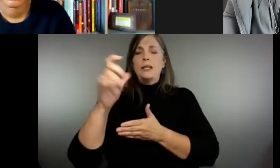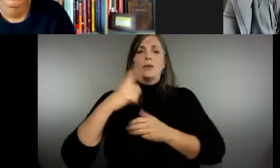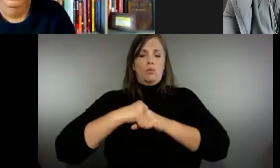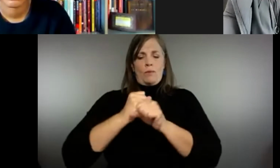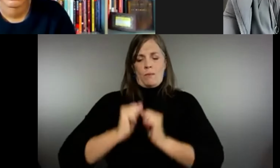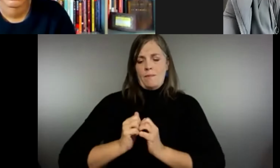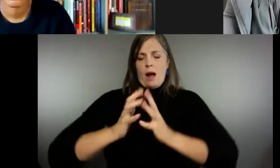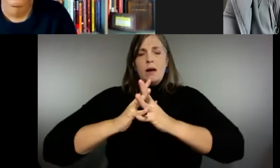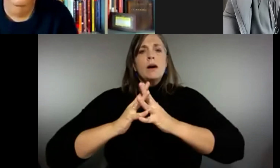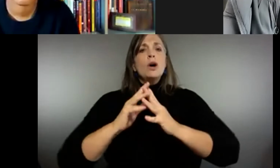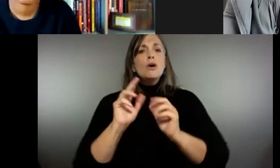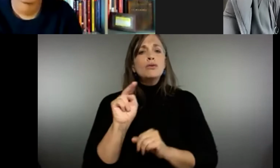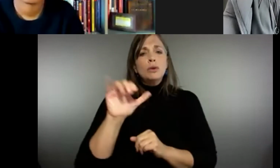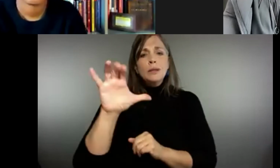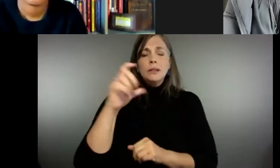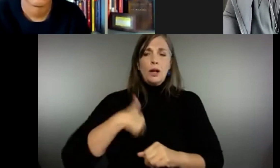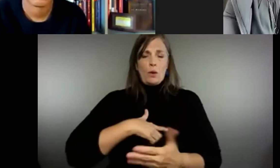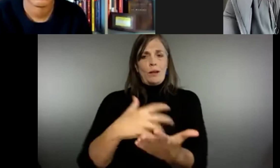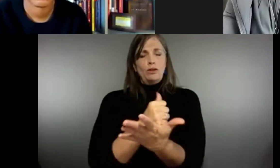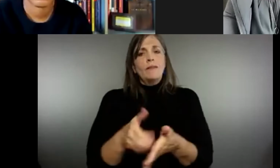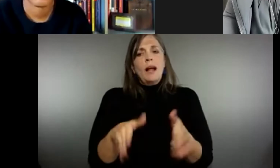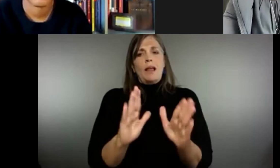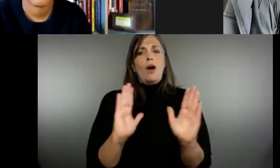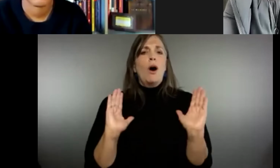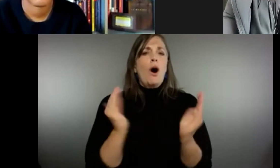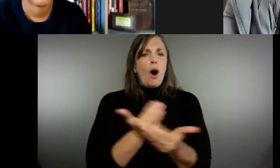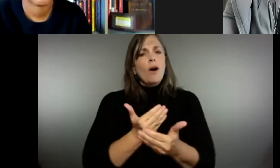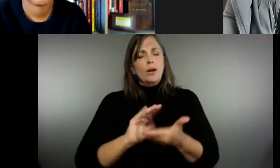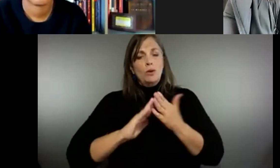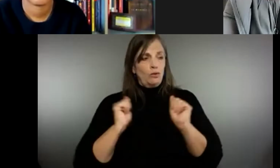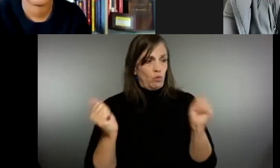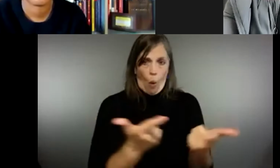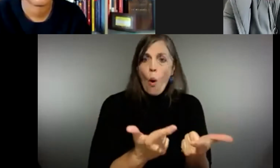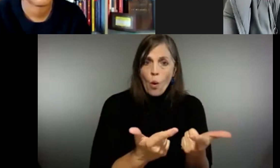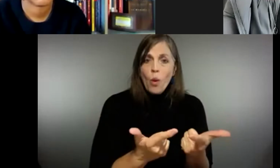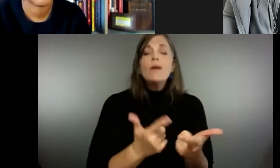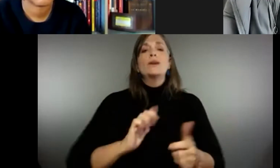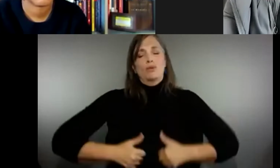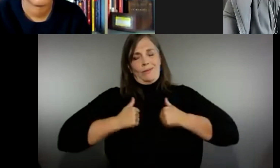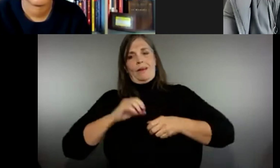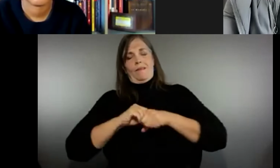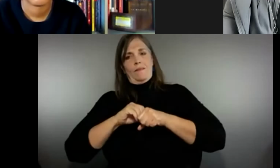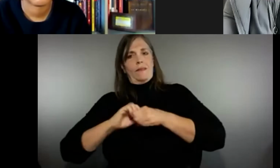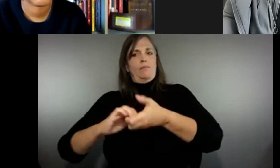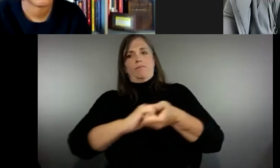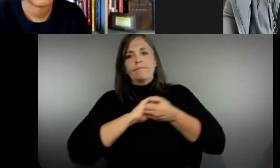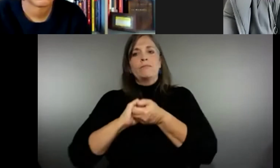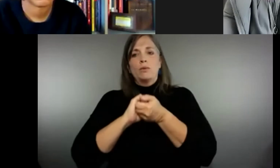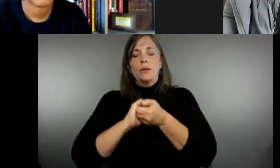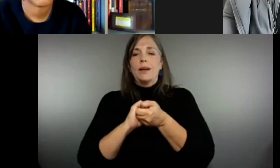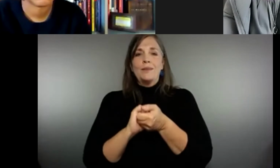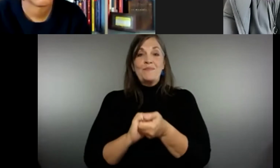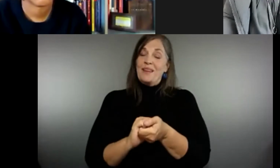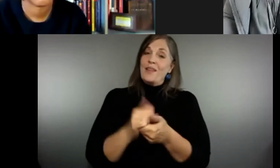and that enables all of our communities to live in dignity so i'm really glad i could be here with all of you today i look forward to seeing you out